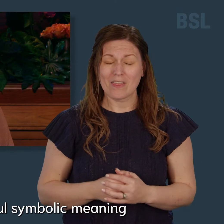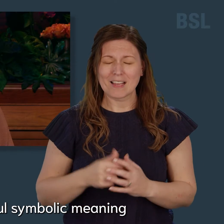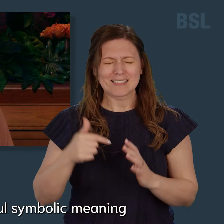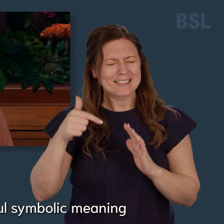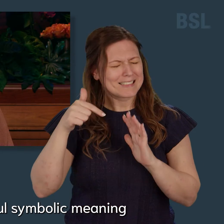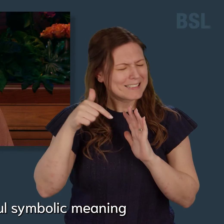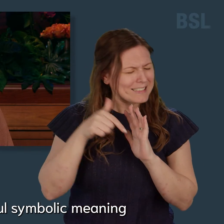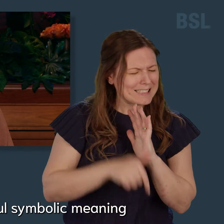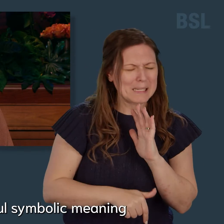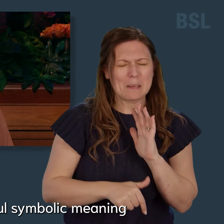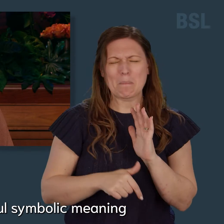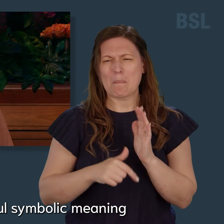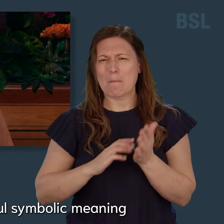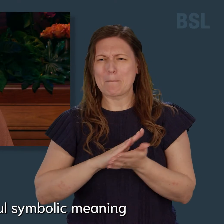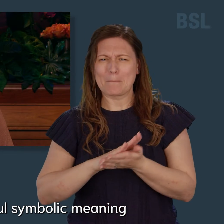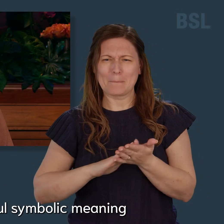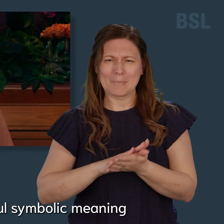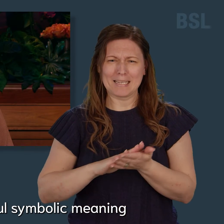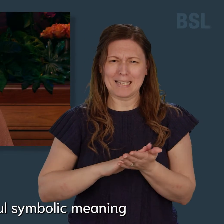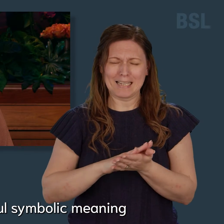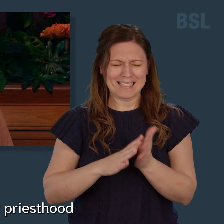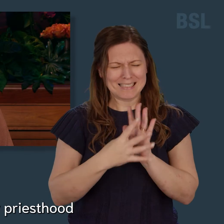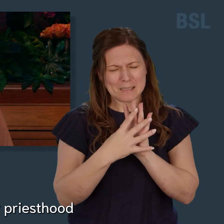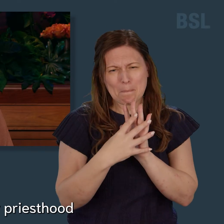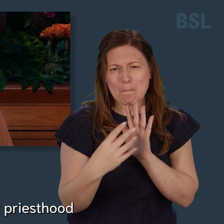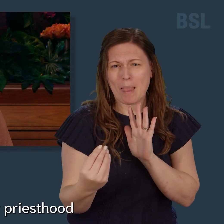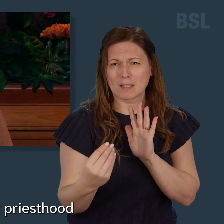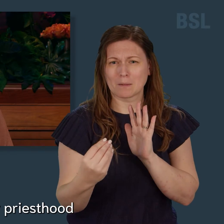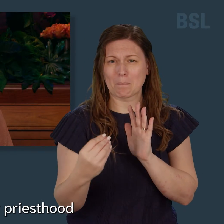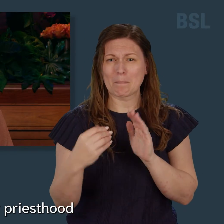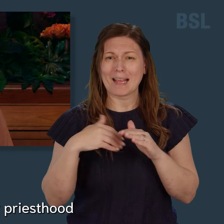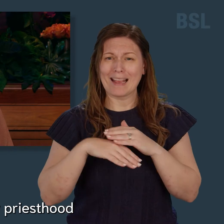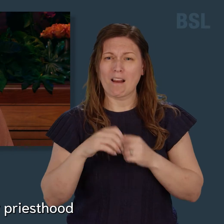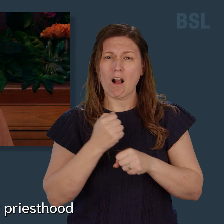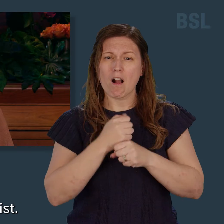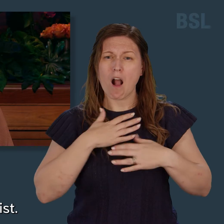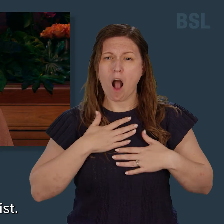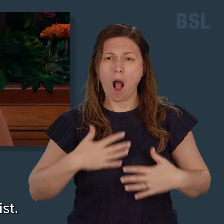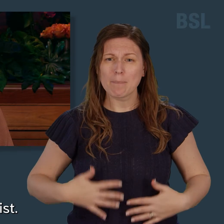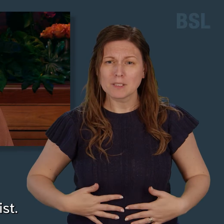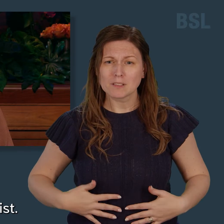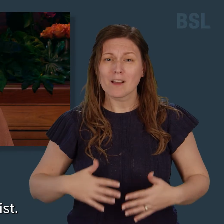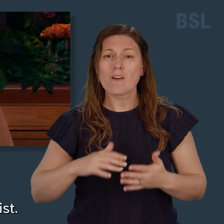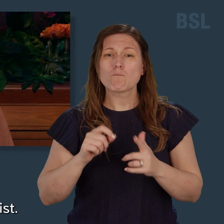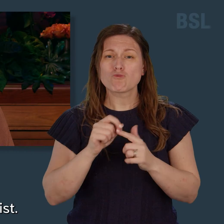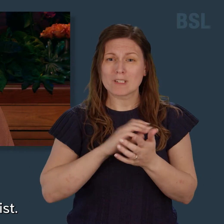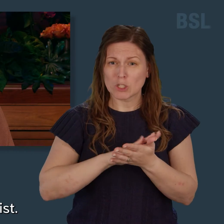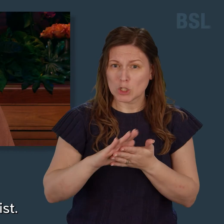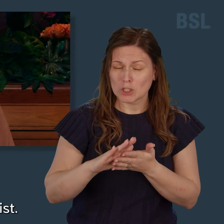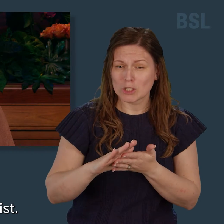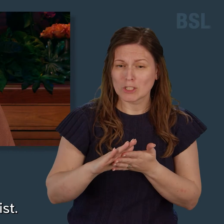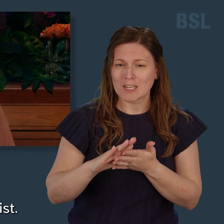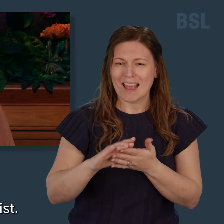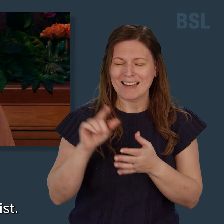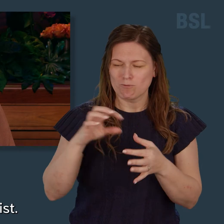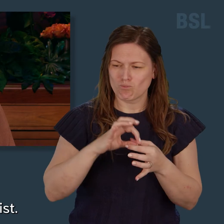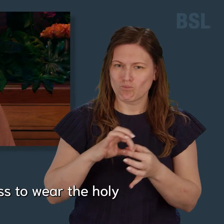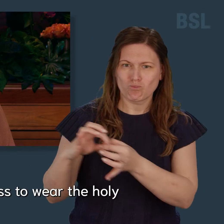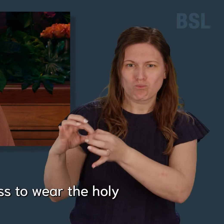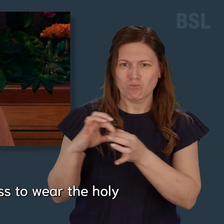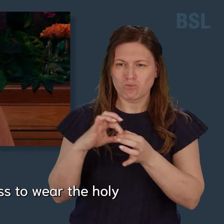is deep and beautiful symbolic meaning in the garment of the holy priesthood and its relationship to